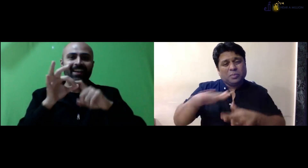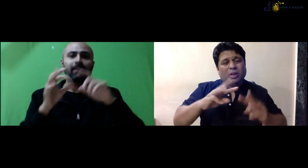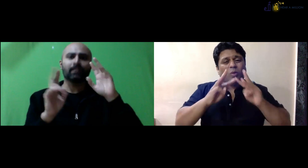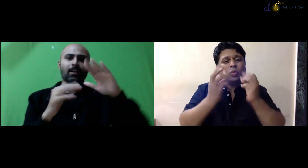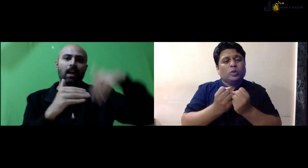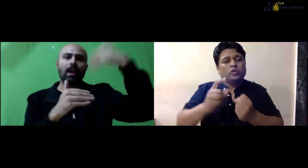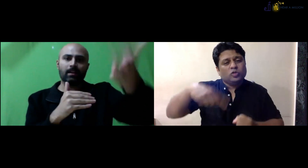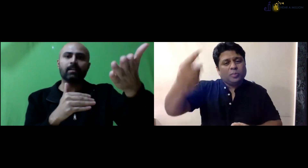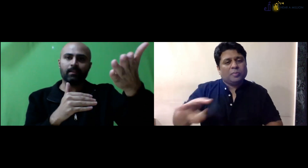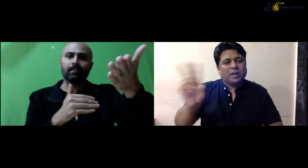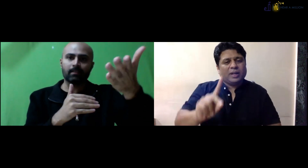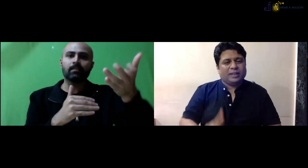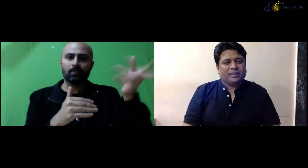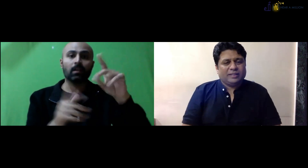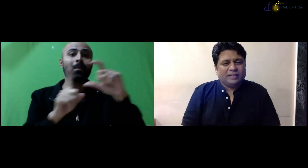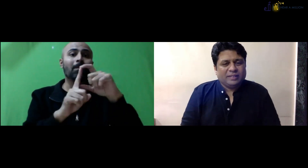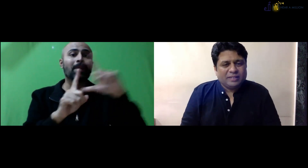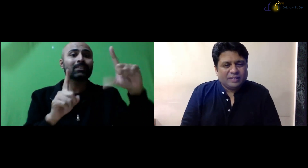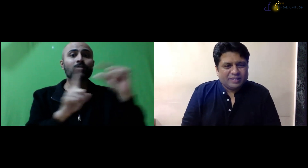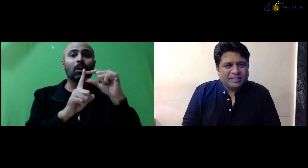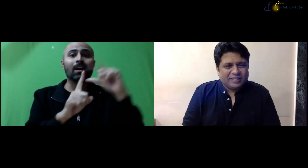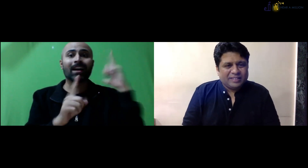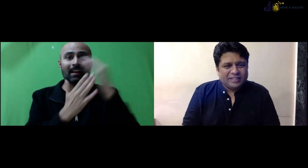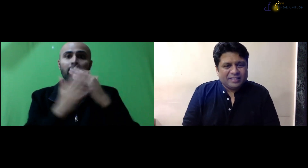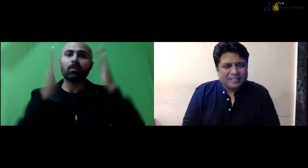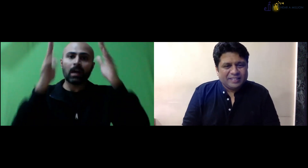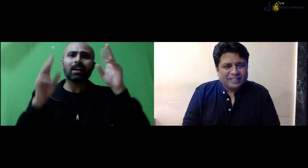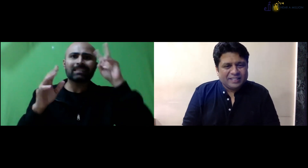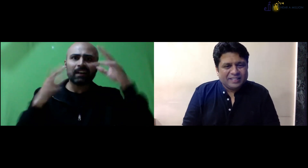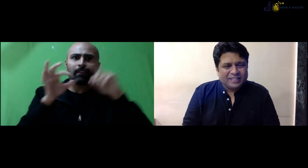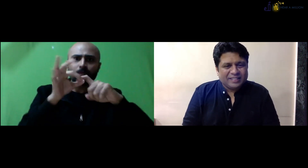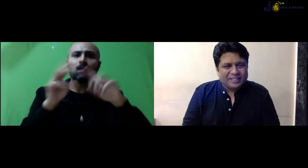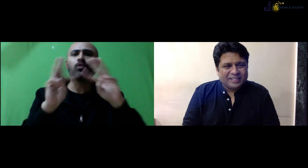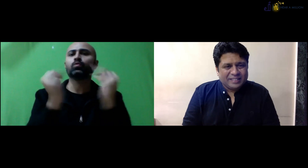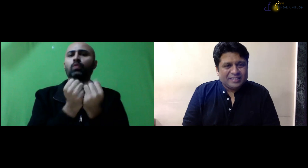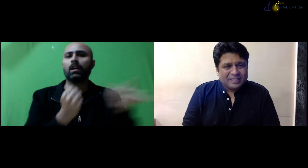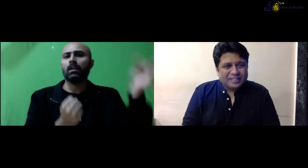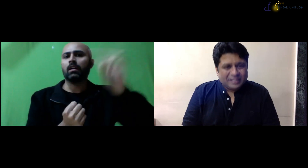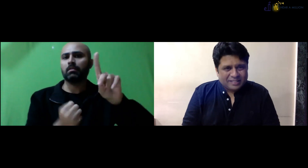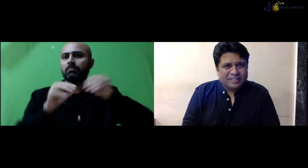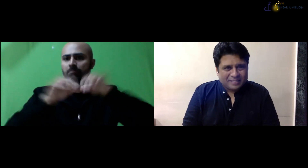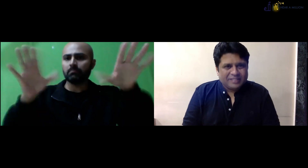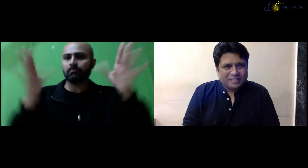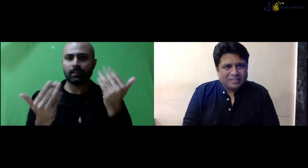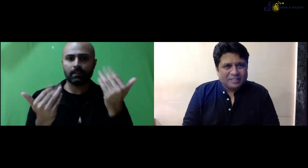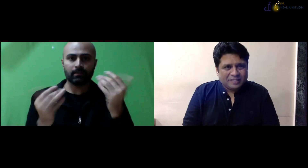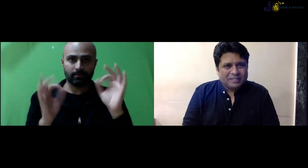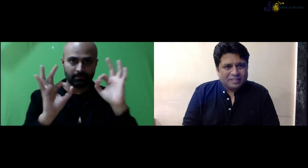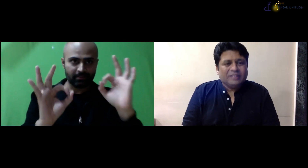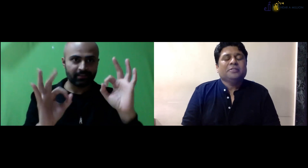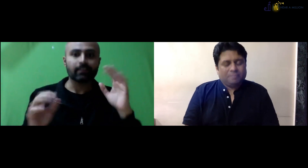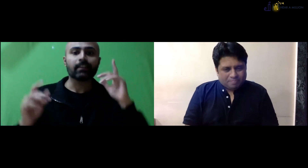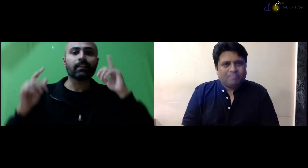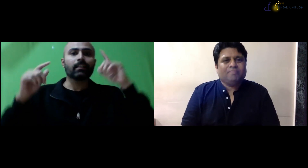and excited to, yeah, we definitely need a workshop again specifically for DLP. And we will do that